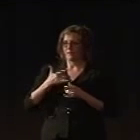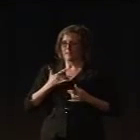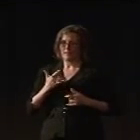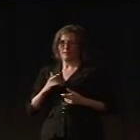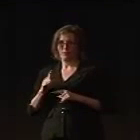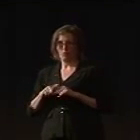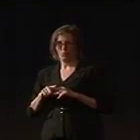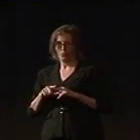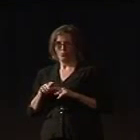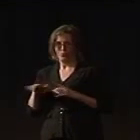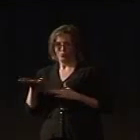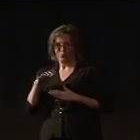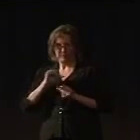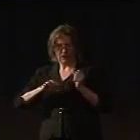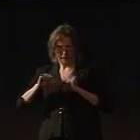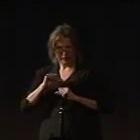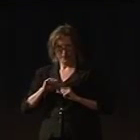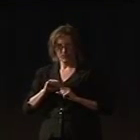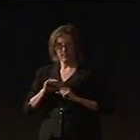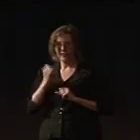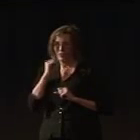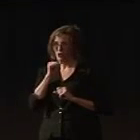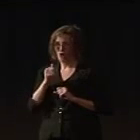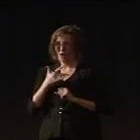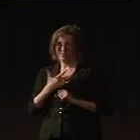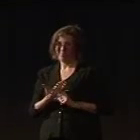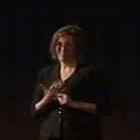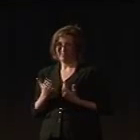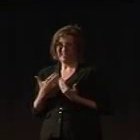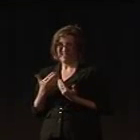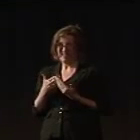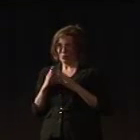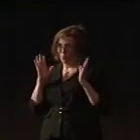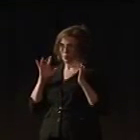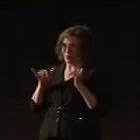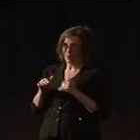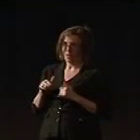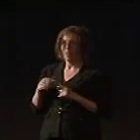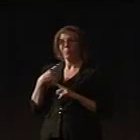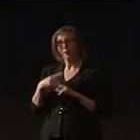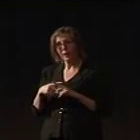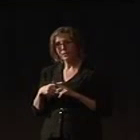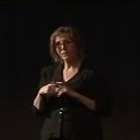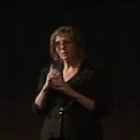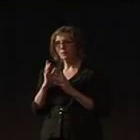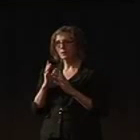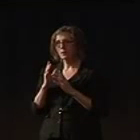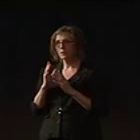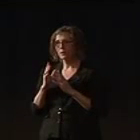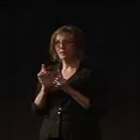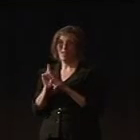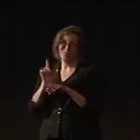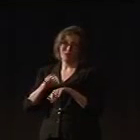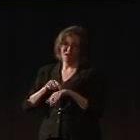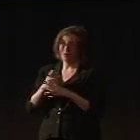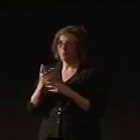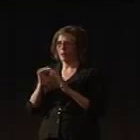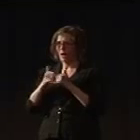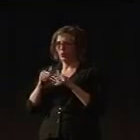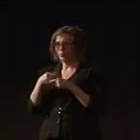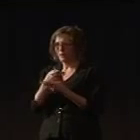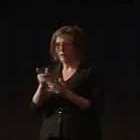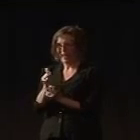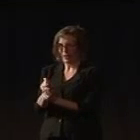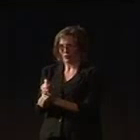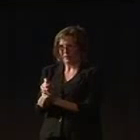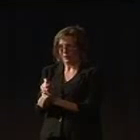specialist of chlorophyll, and being exactly as accurate as with the recent discovery on chlorophyll, which is the normal question